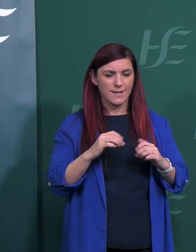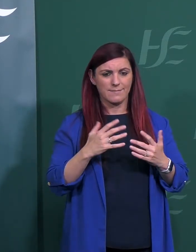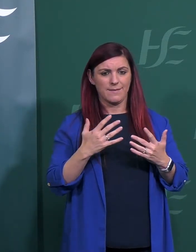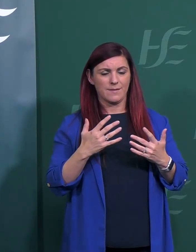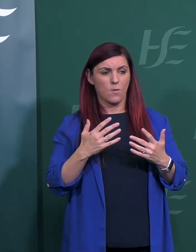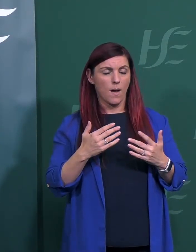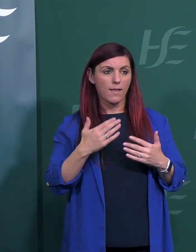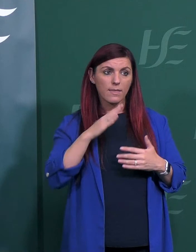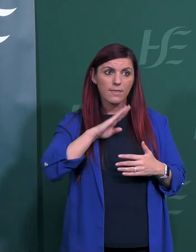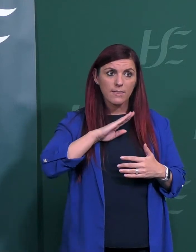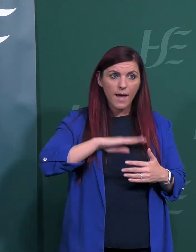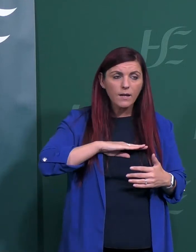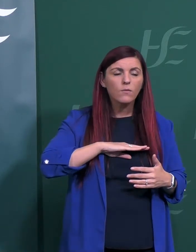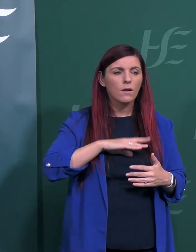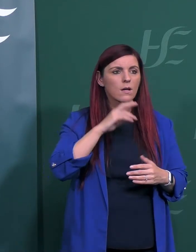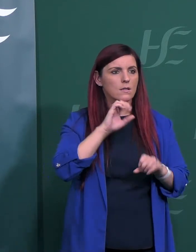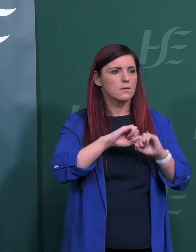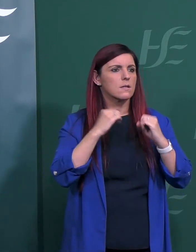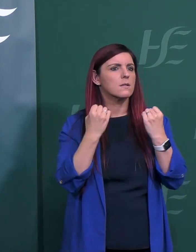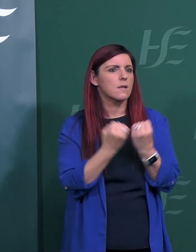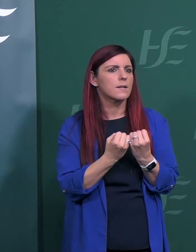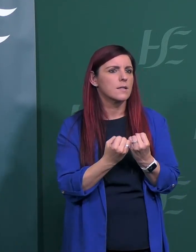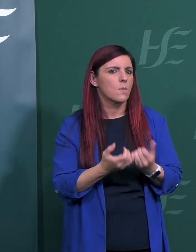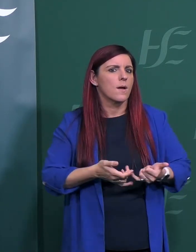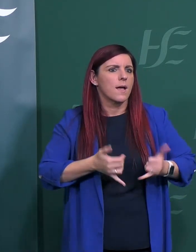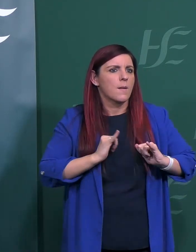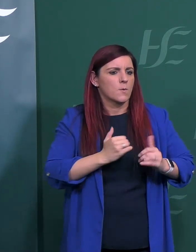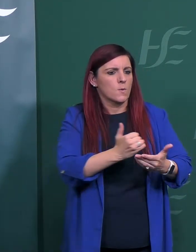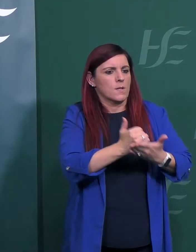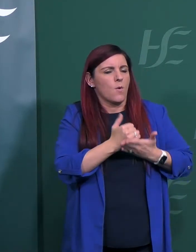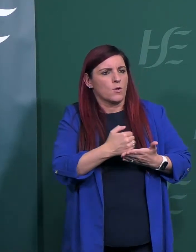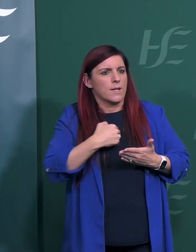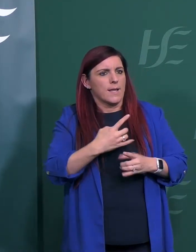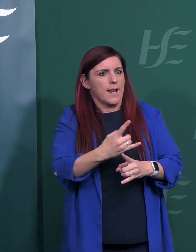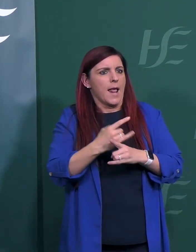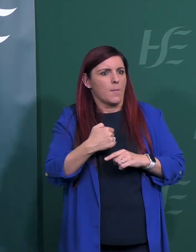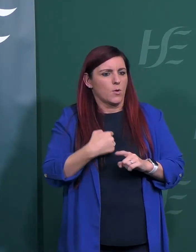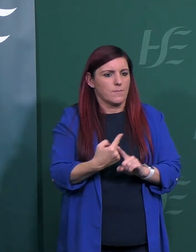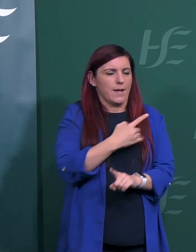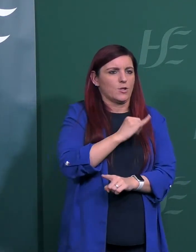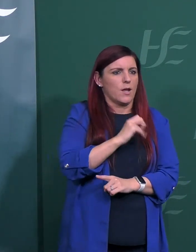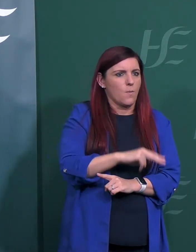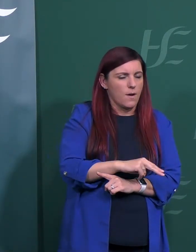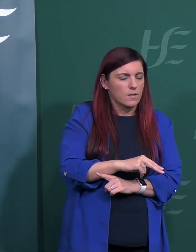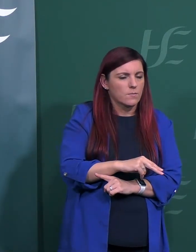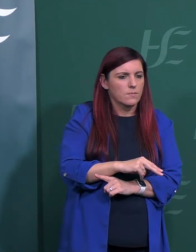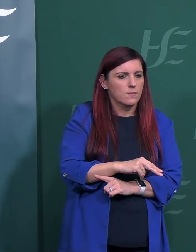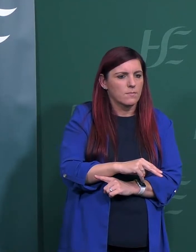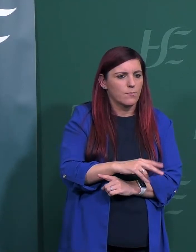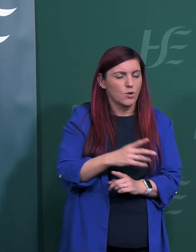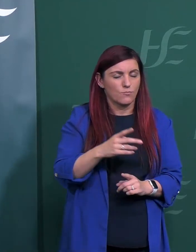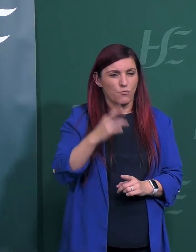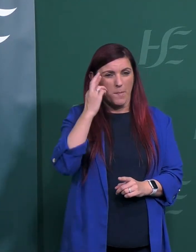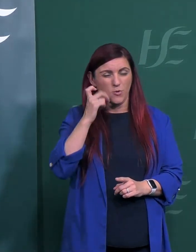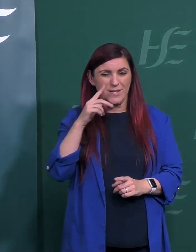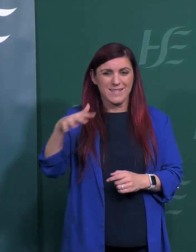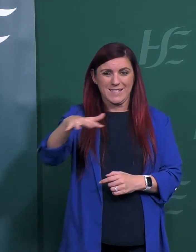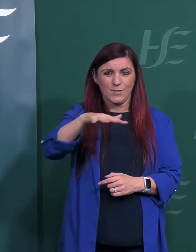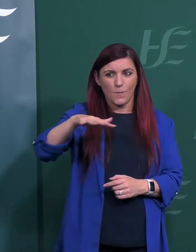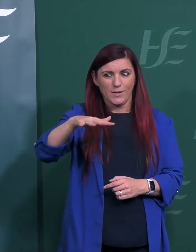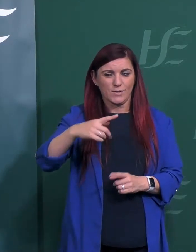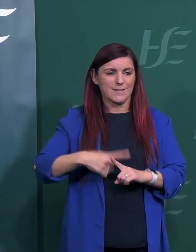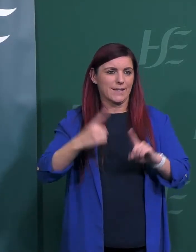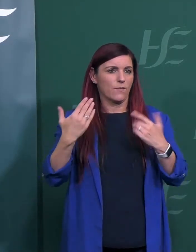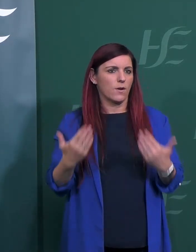And thankfully, society and the economy and business and enterprise are fully open today, but just a very different situation. So I just